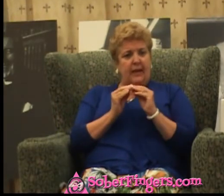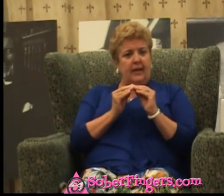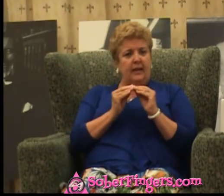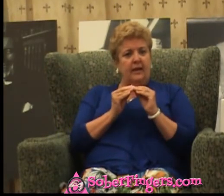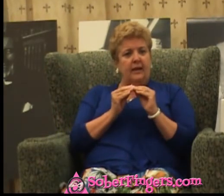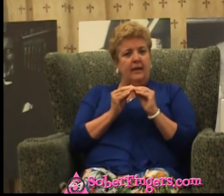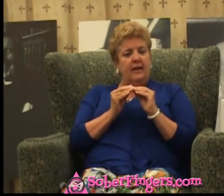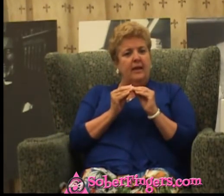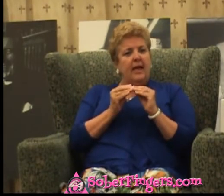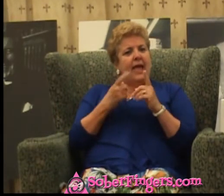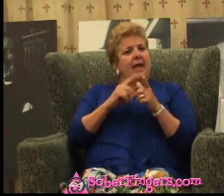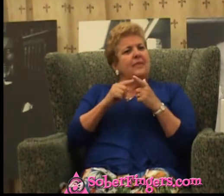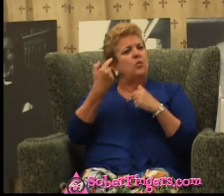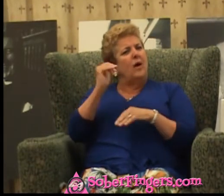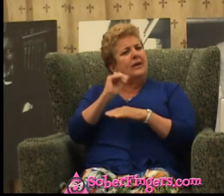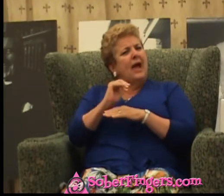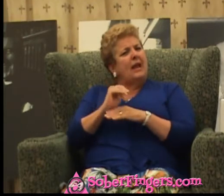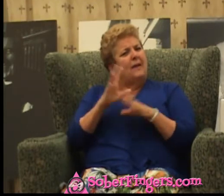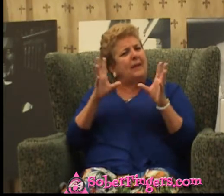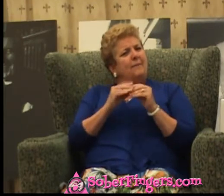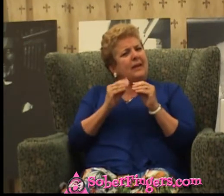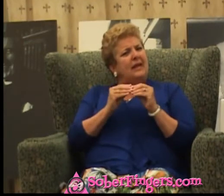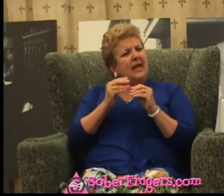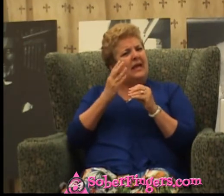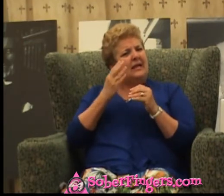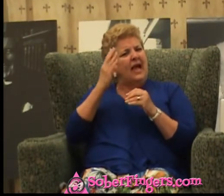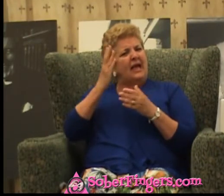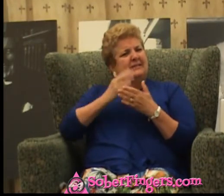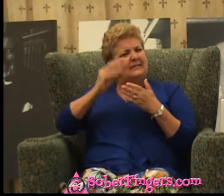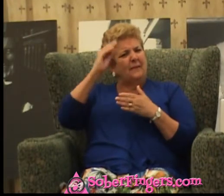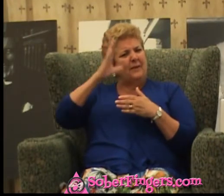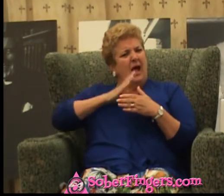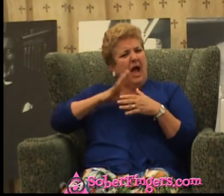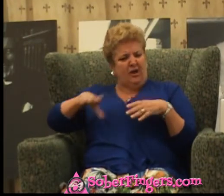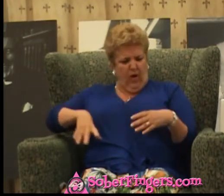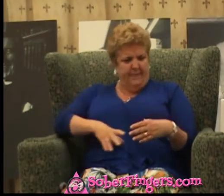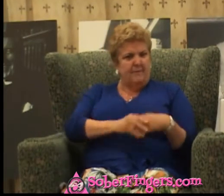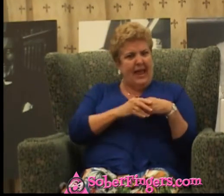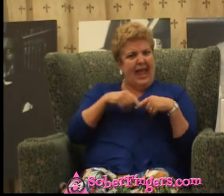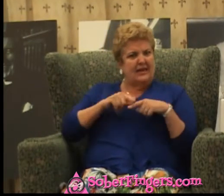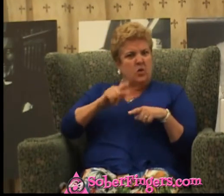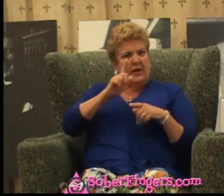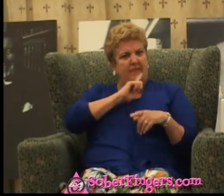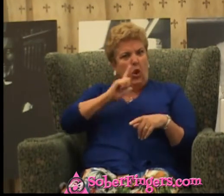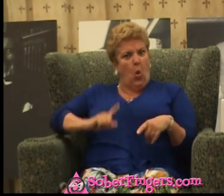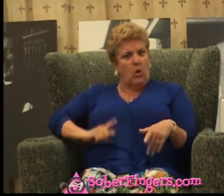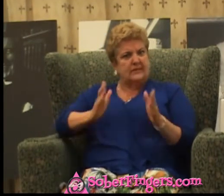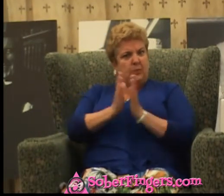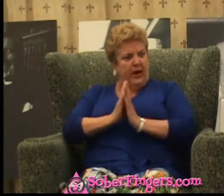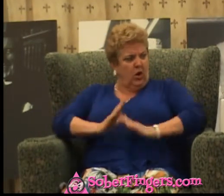meeting one night, and some guy next to me grabs my hand during the Lord's Prayer. And I said,